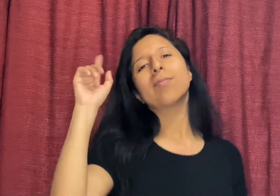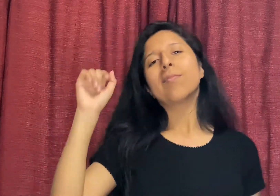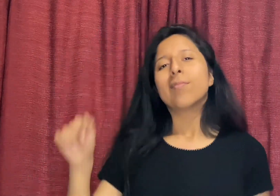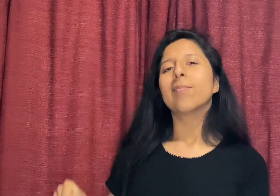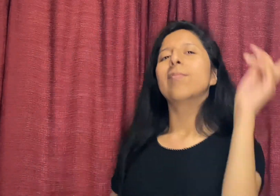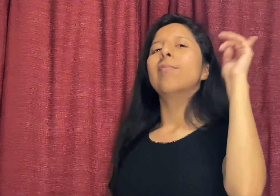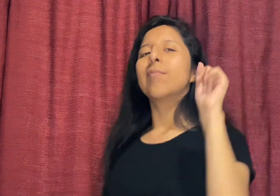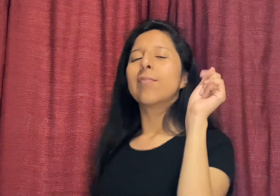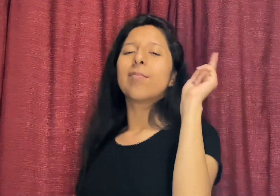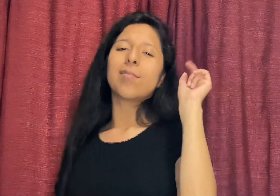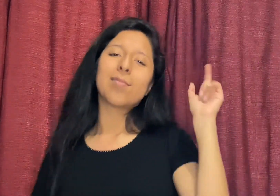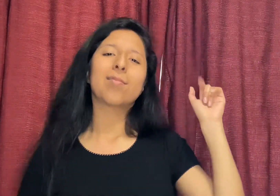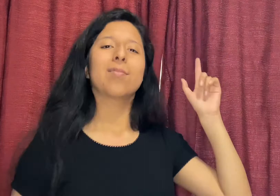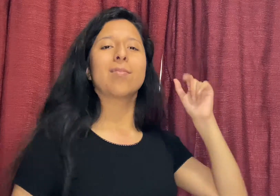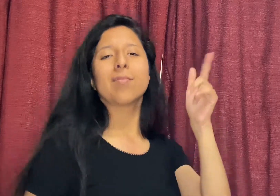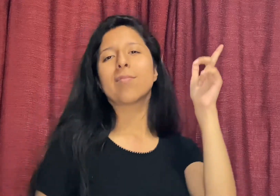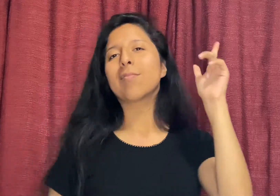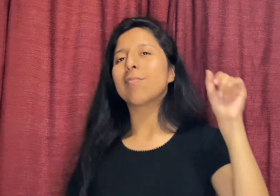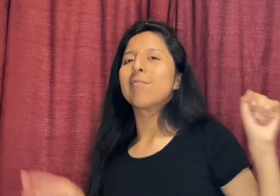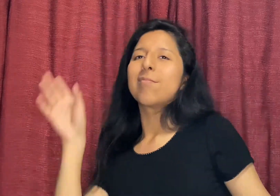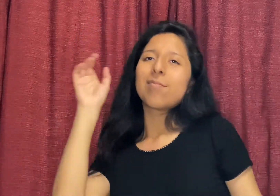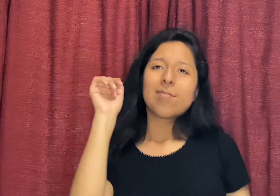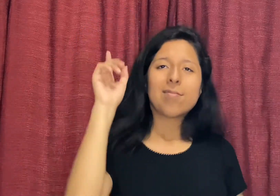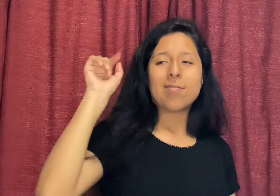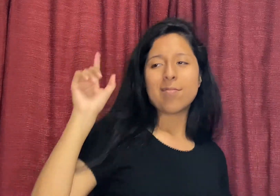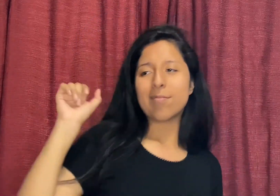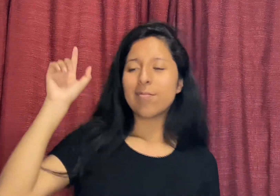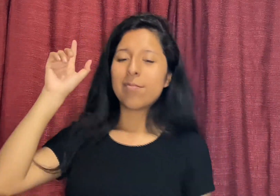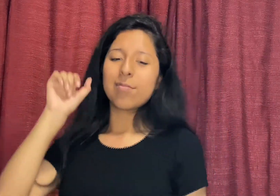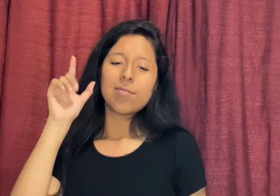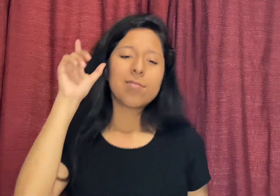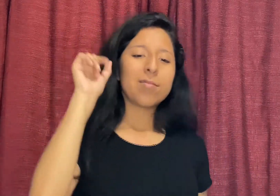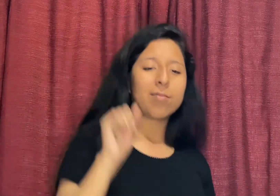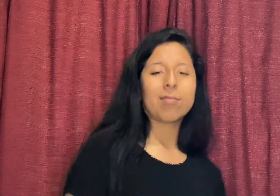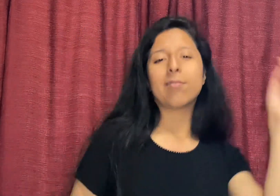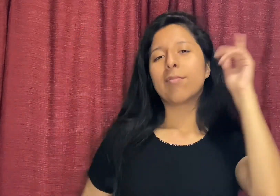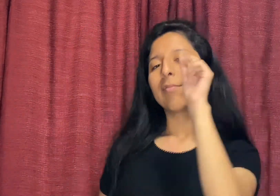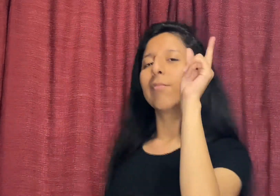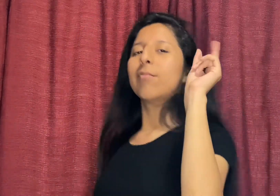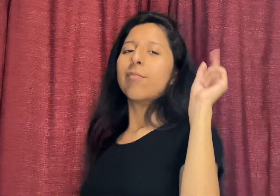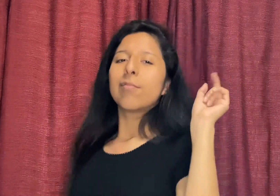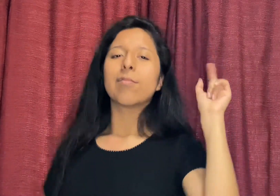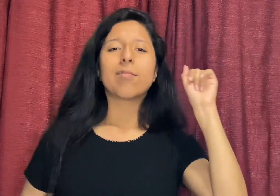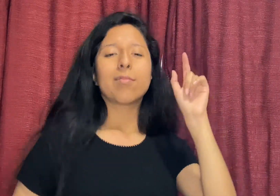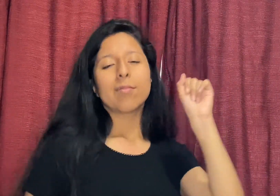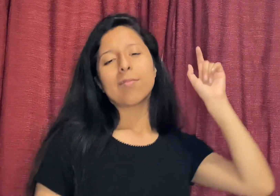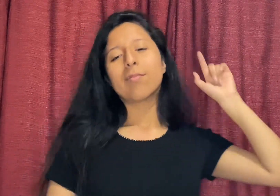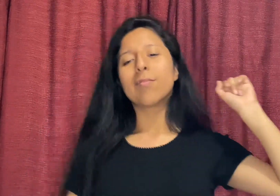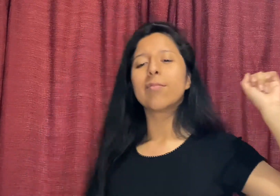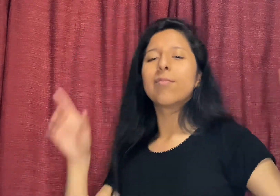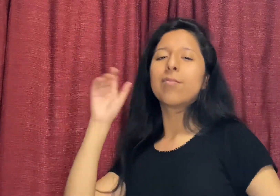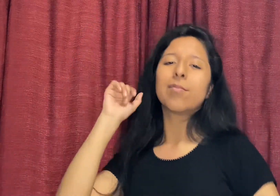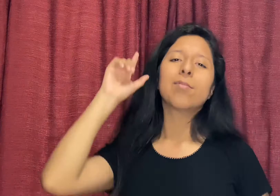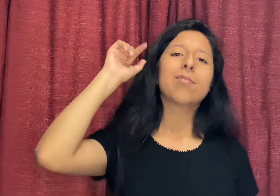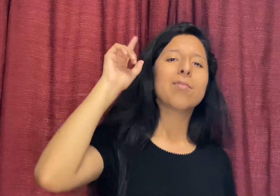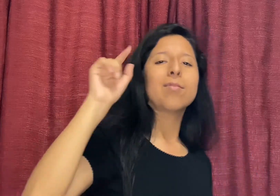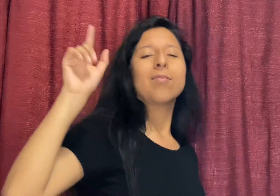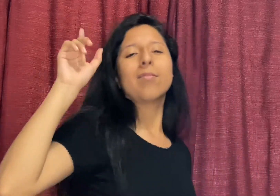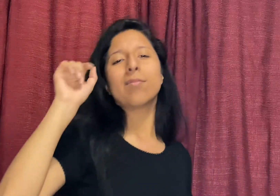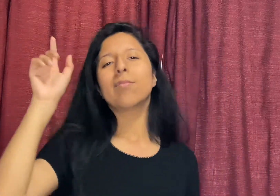la, da da da da da, da da da da da, la la la la la, la la la la